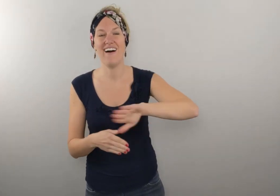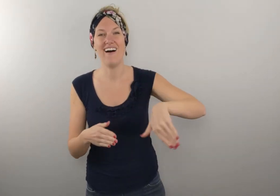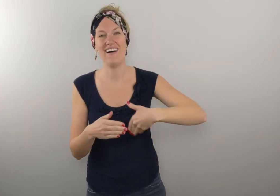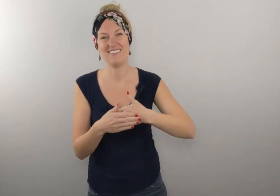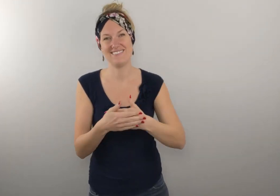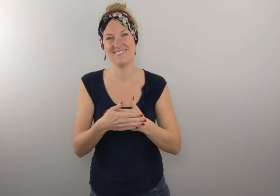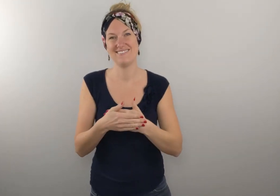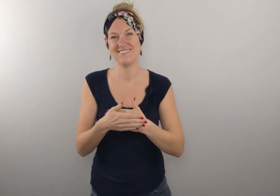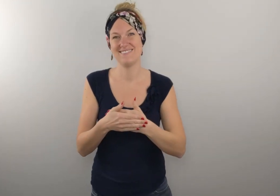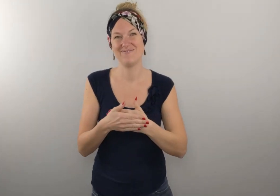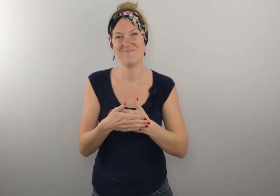all.